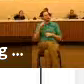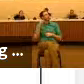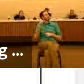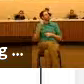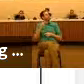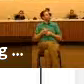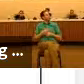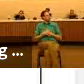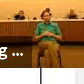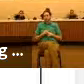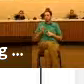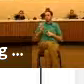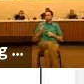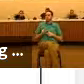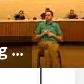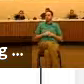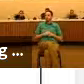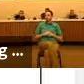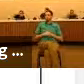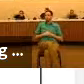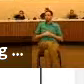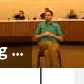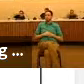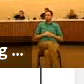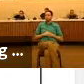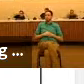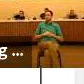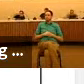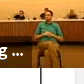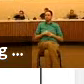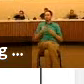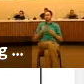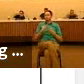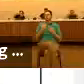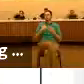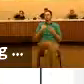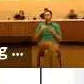Correct, okay. And what about the